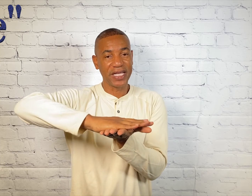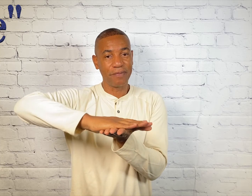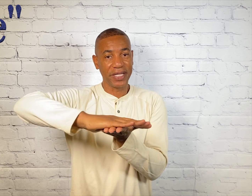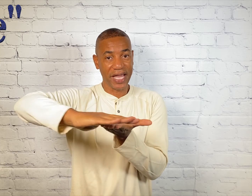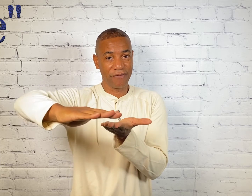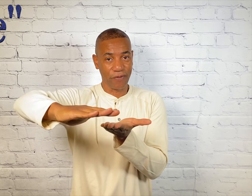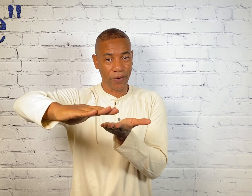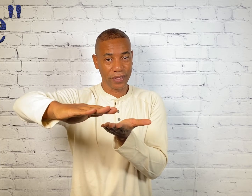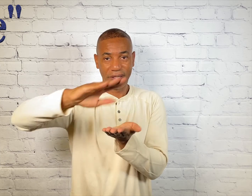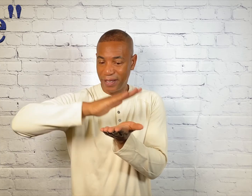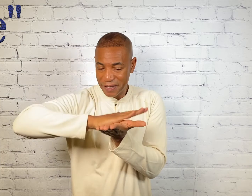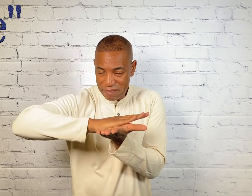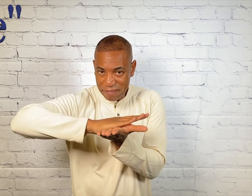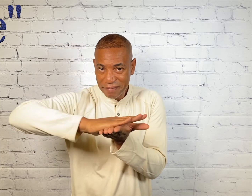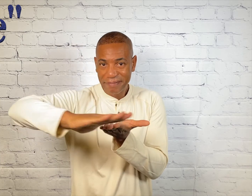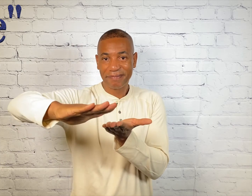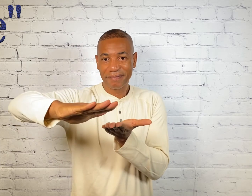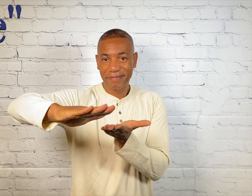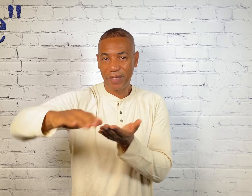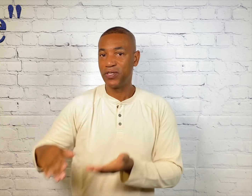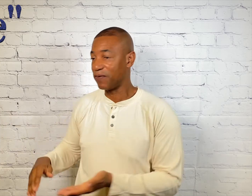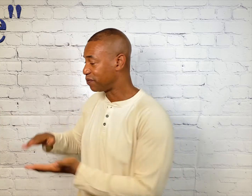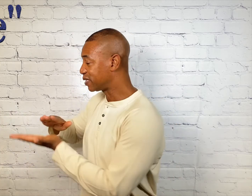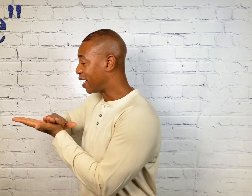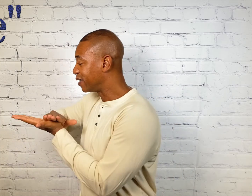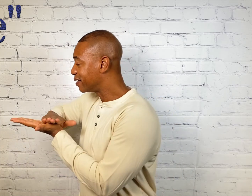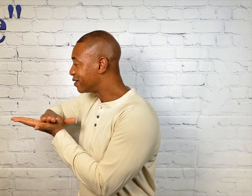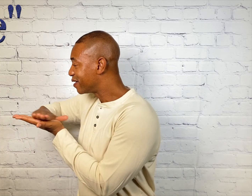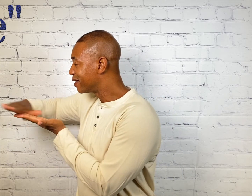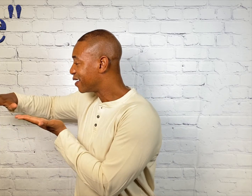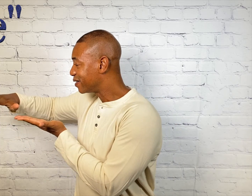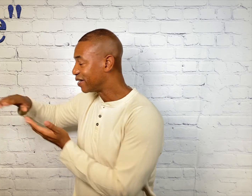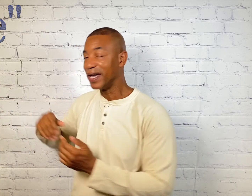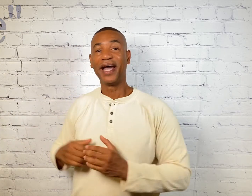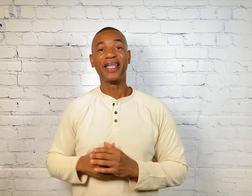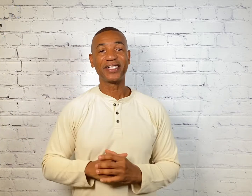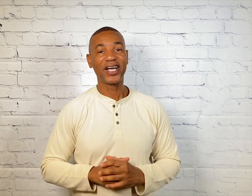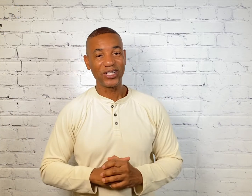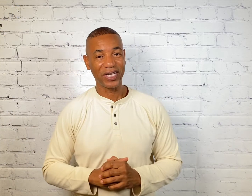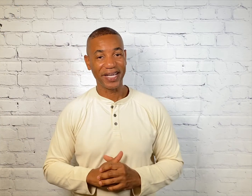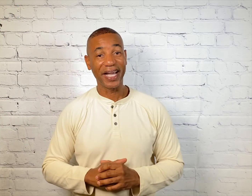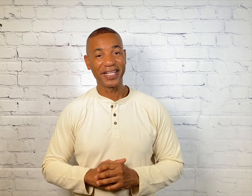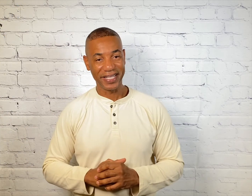dominant hand forward. Let me do that from the side. That is how you sign